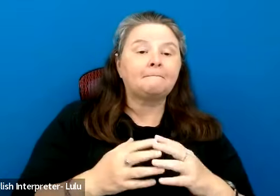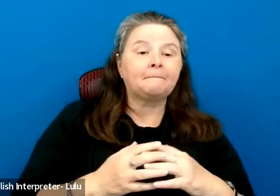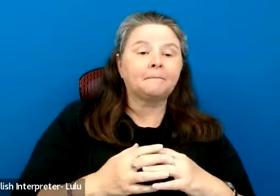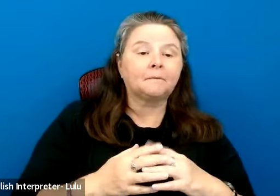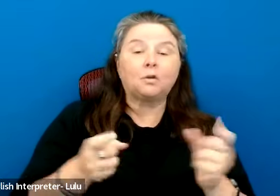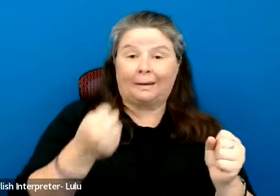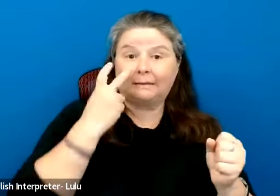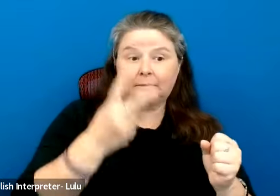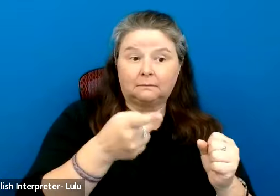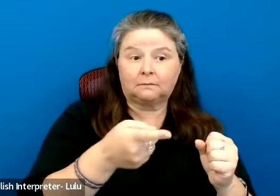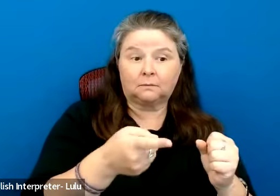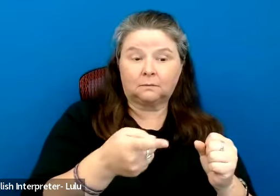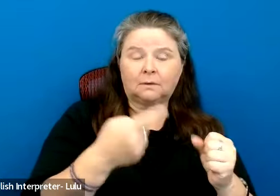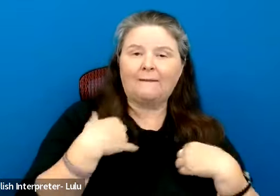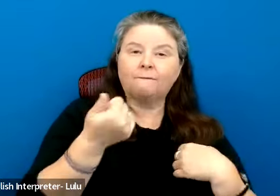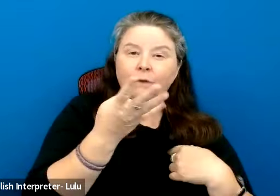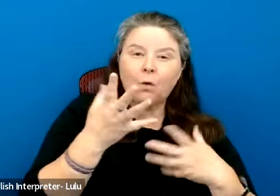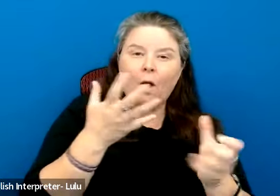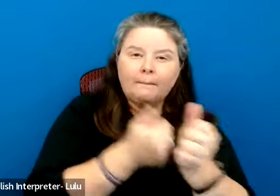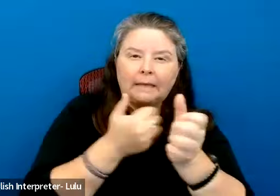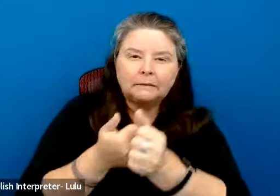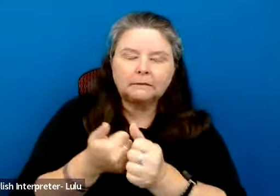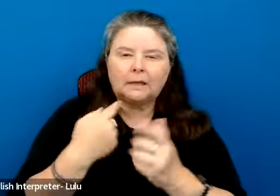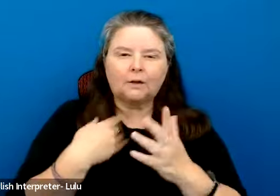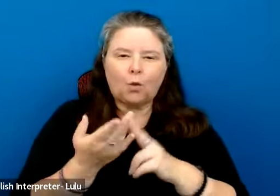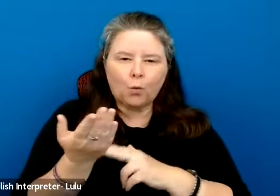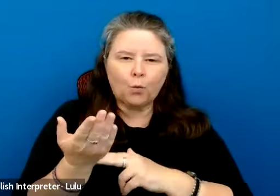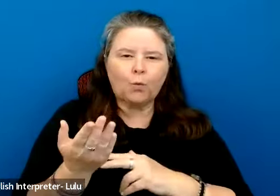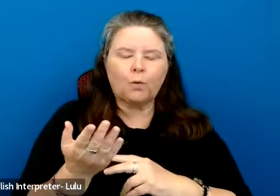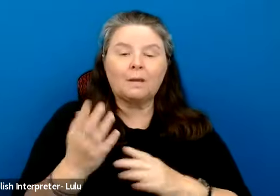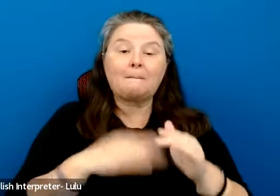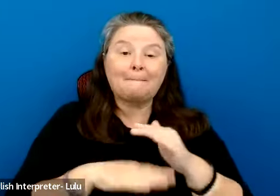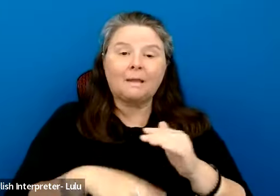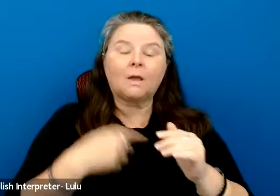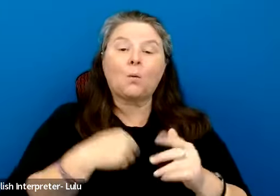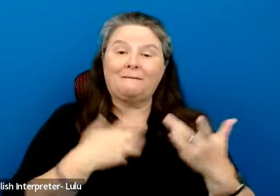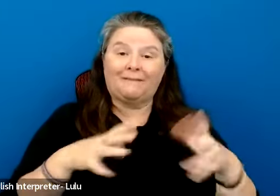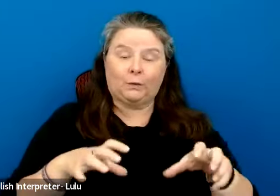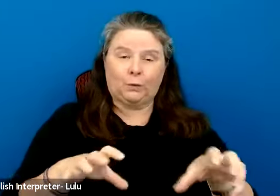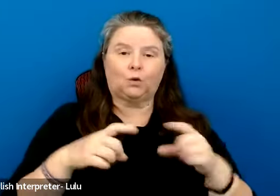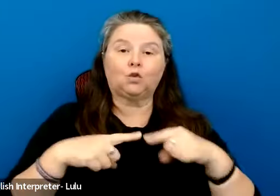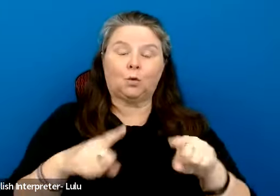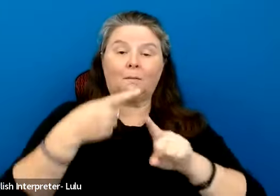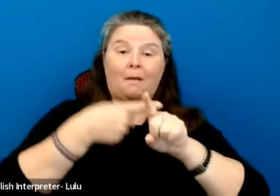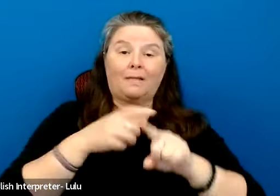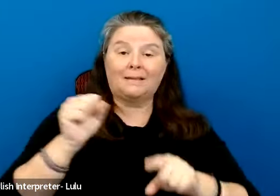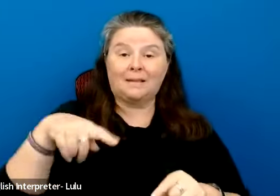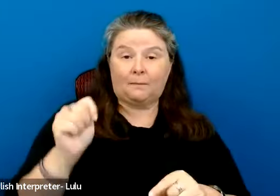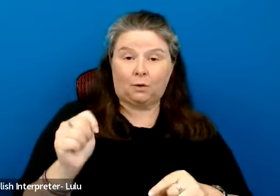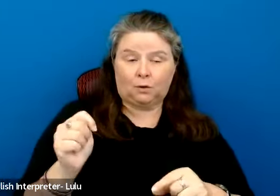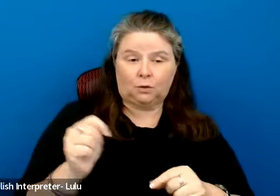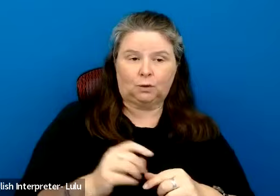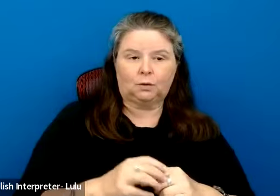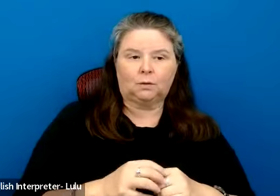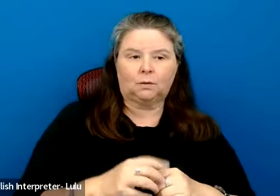As you can see, there's a couple updates. I'll kind of go through them. Basically, we did throughout the month of